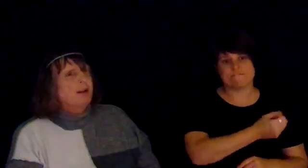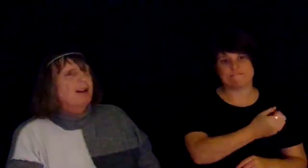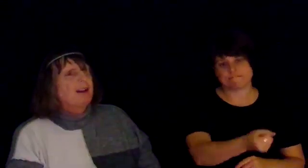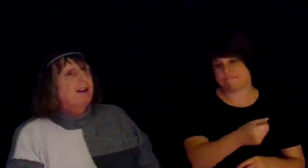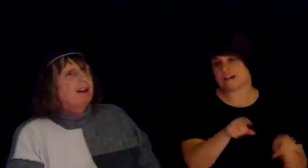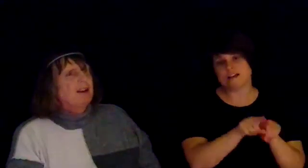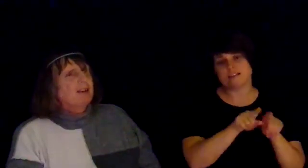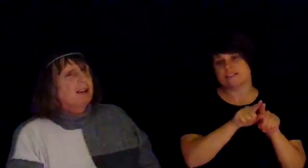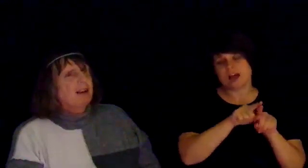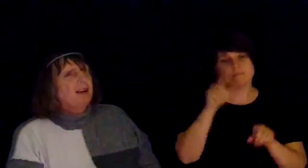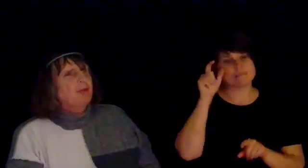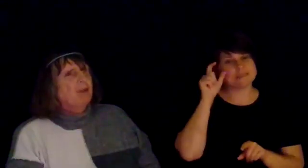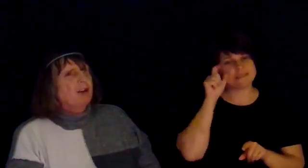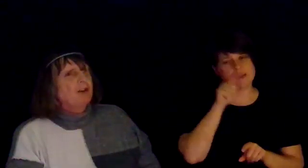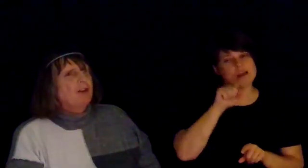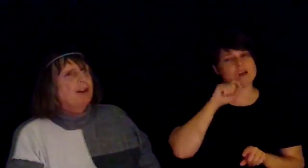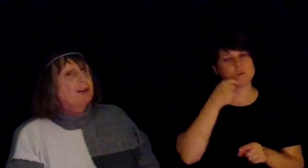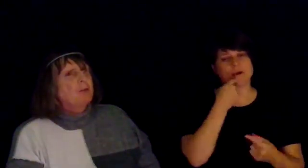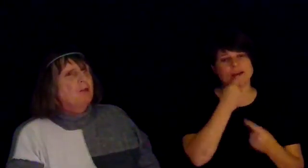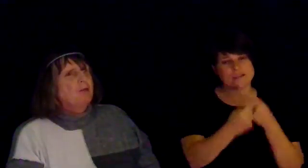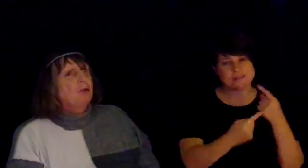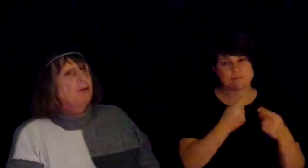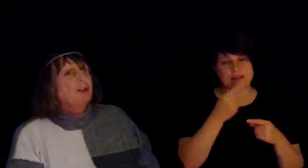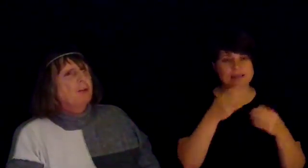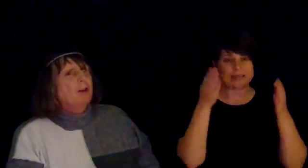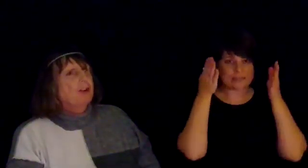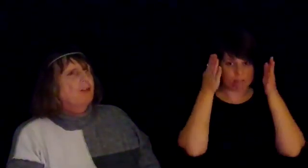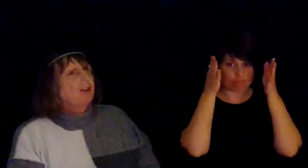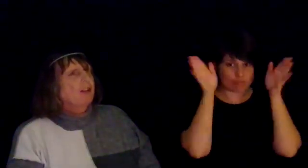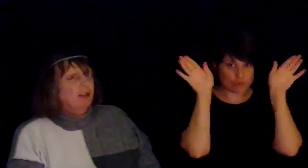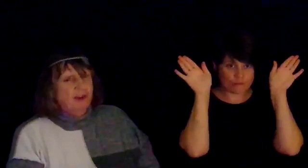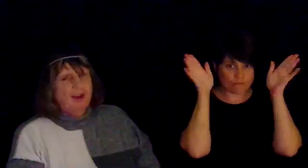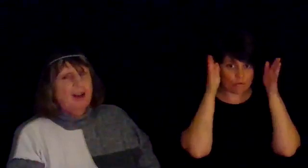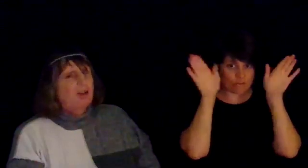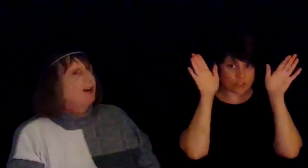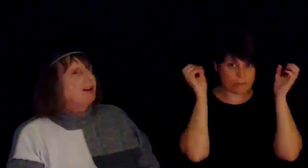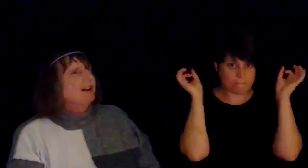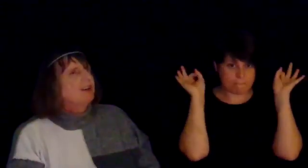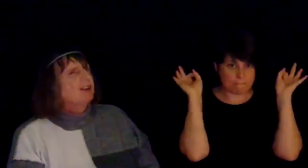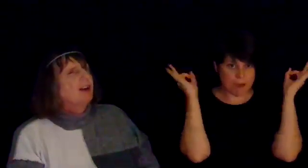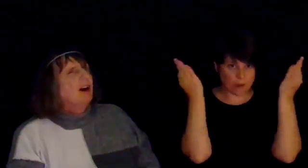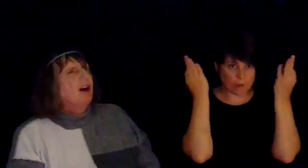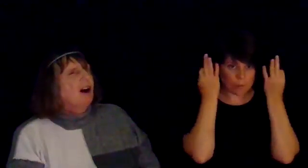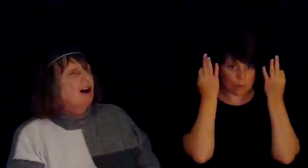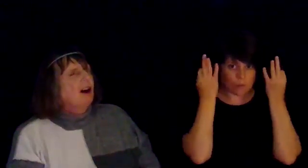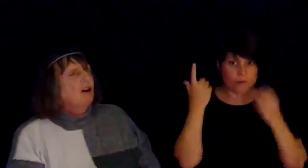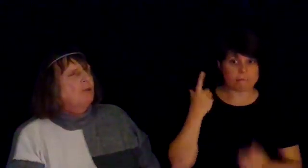will explain, you know, he might be losing his peripheral vision because of ushers. In my